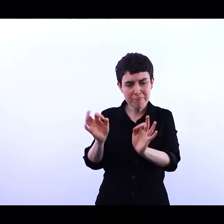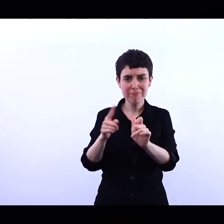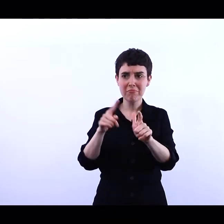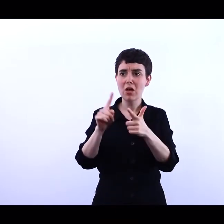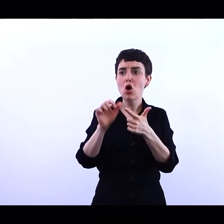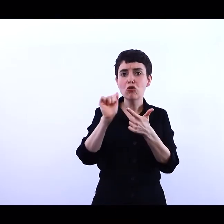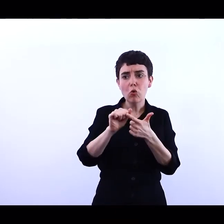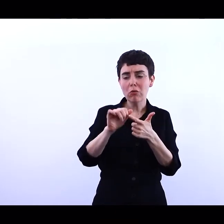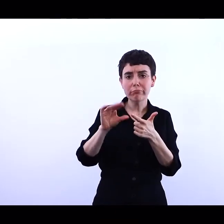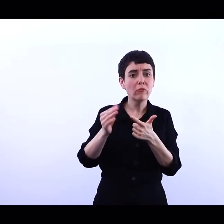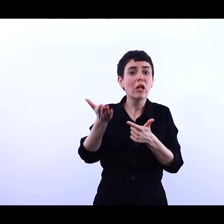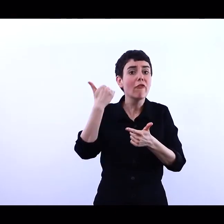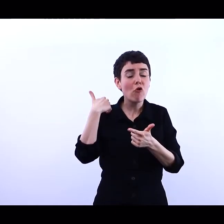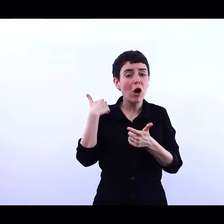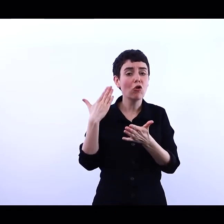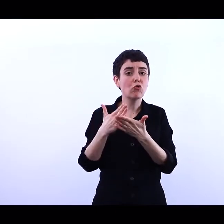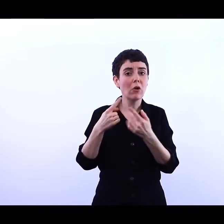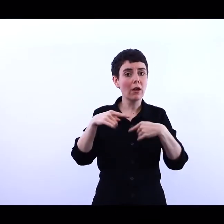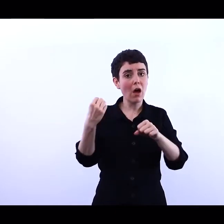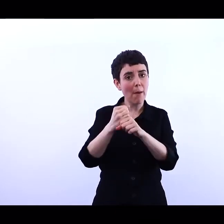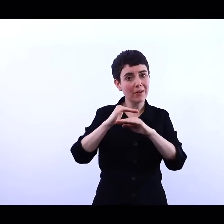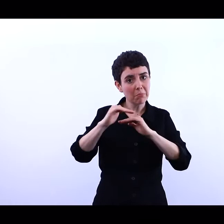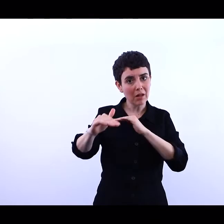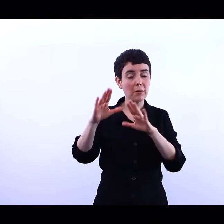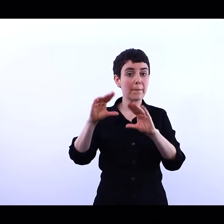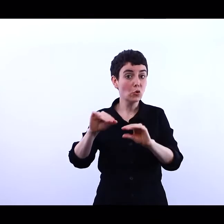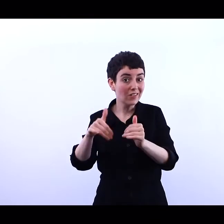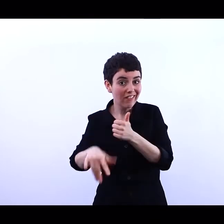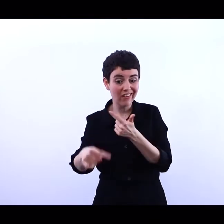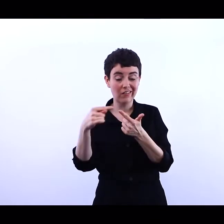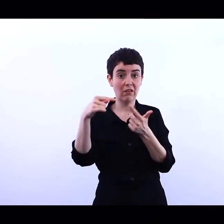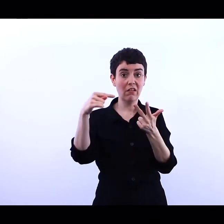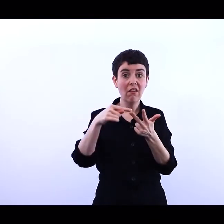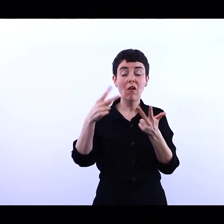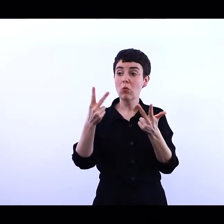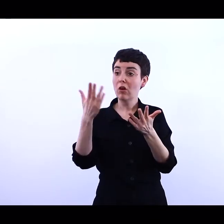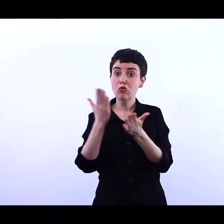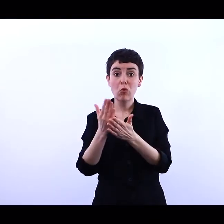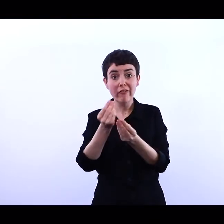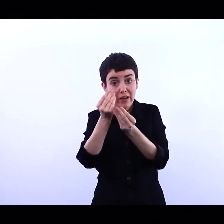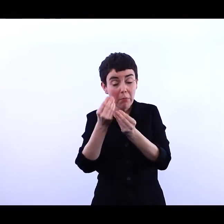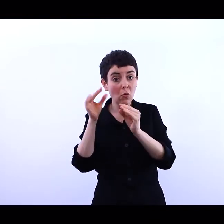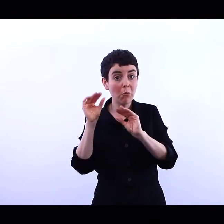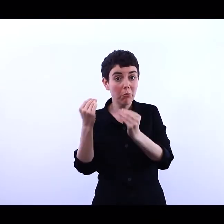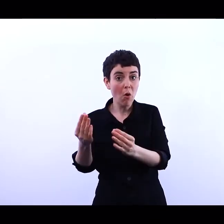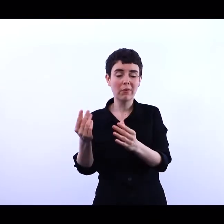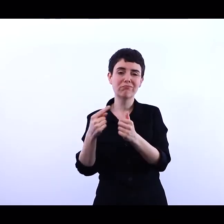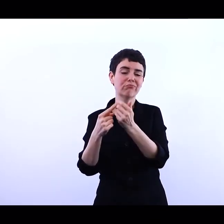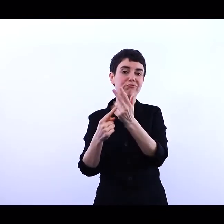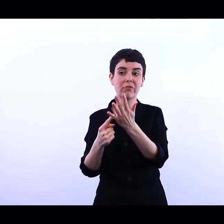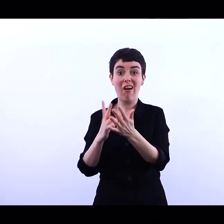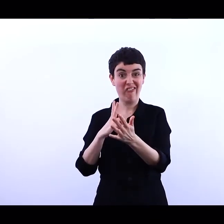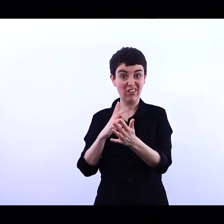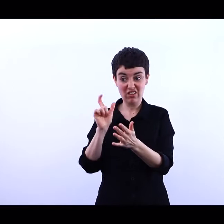had previous employment that included adequate professional development and on-the-job training, and much more. Even if